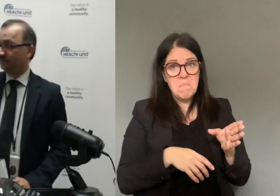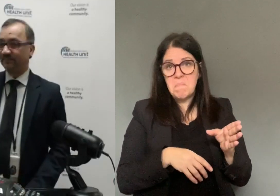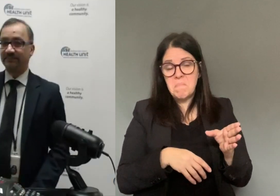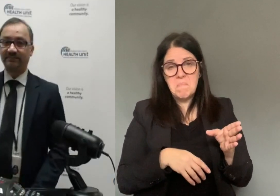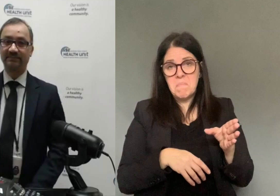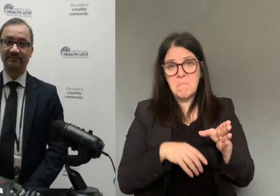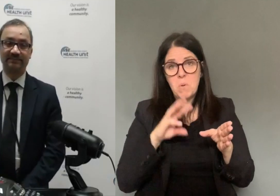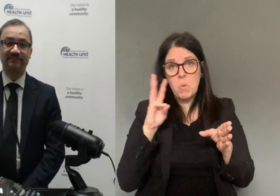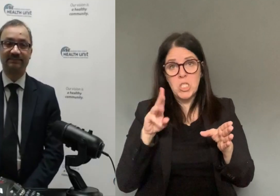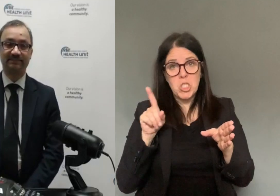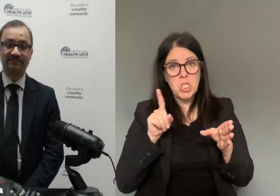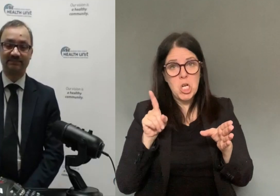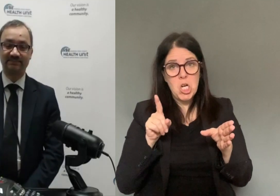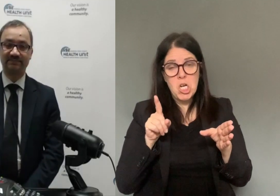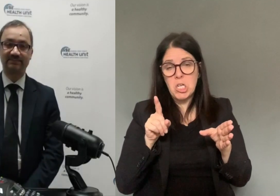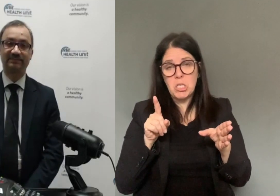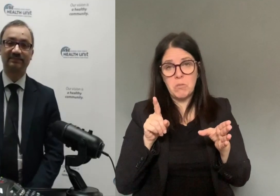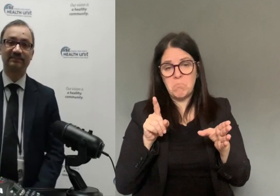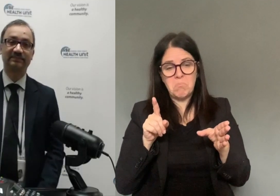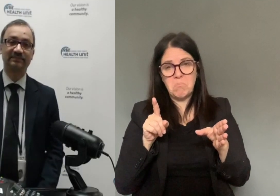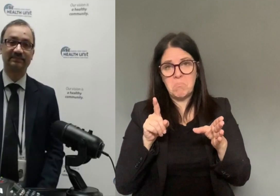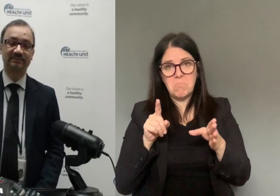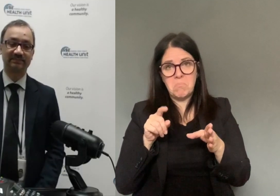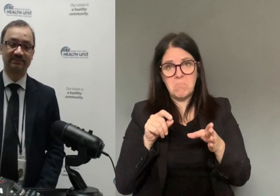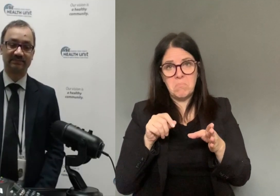Windsor Star? No, I'm good, thanks.